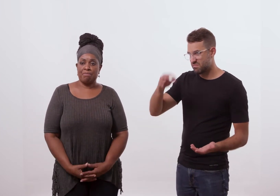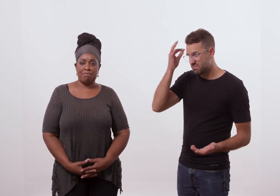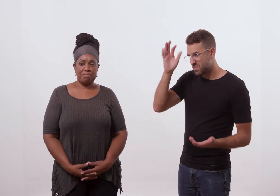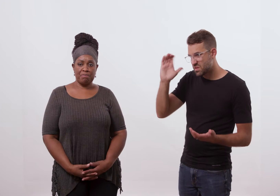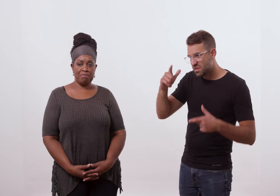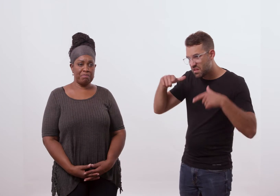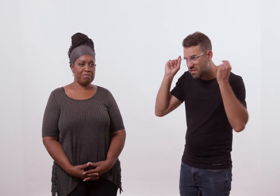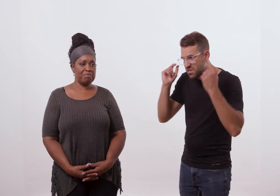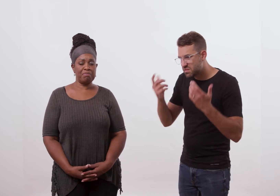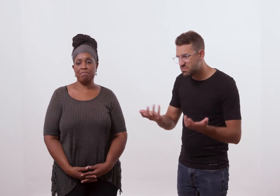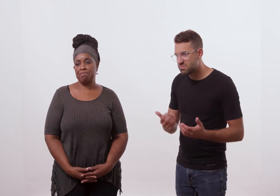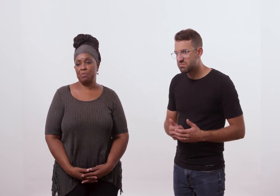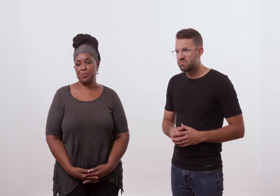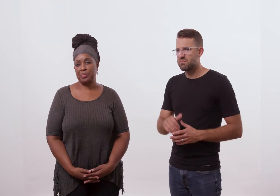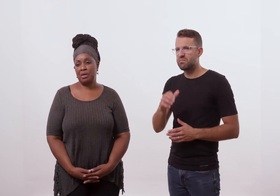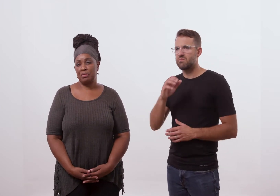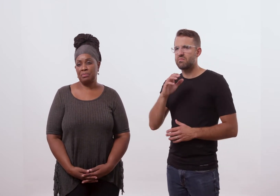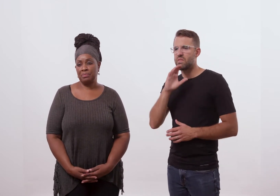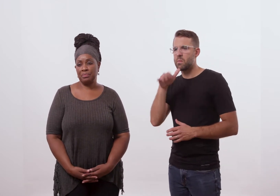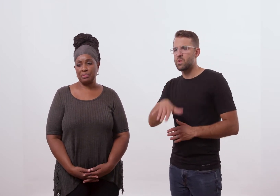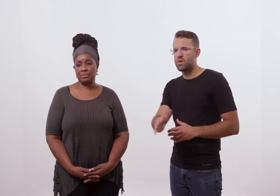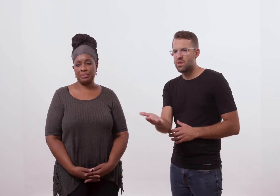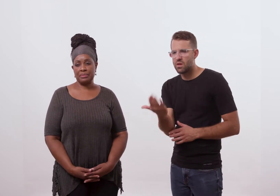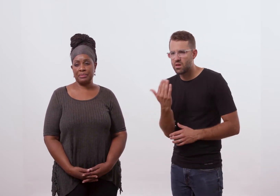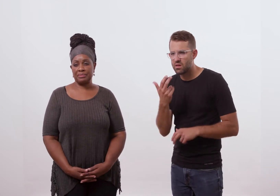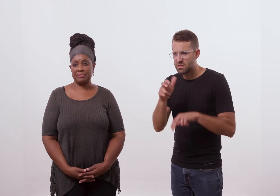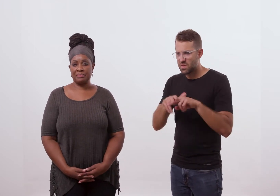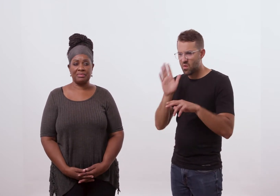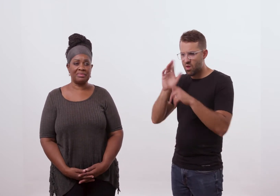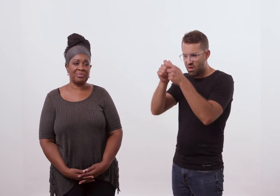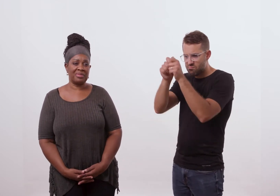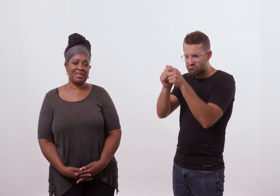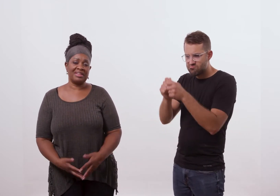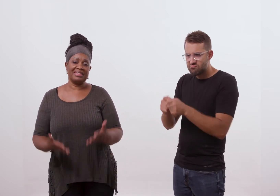Clearbrook, come sit. I'll braid your hair. Thanks, beloved.